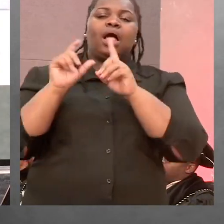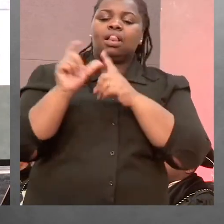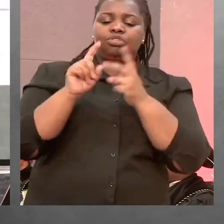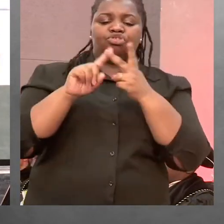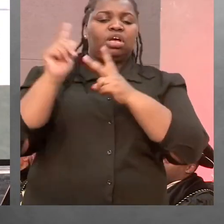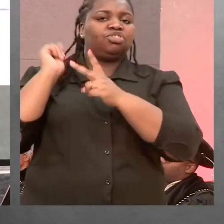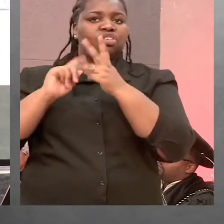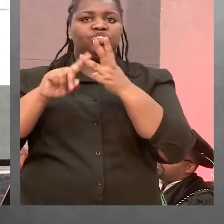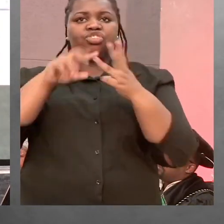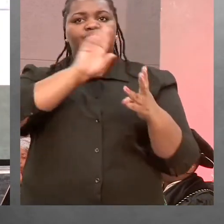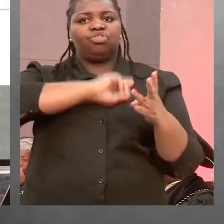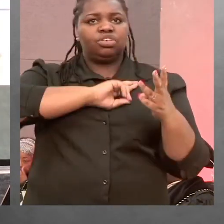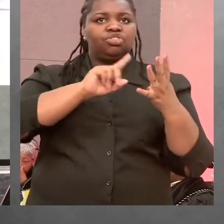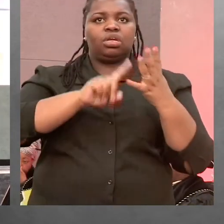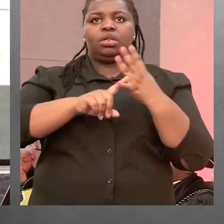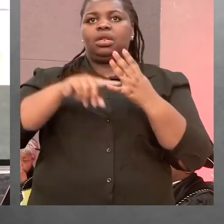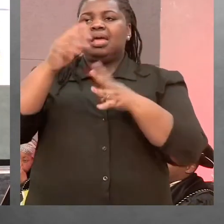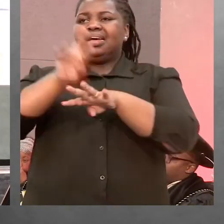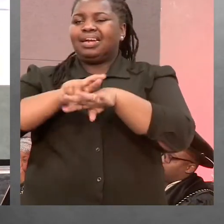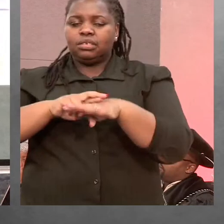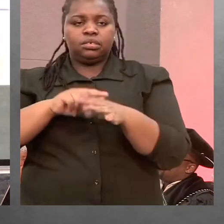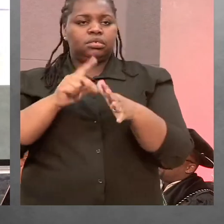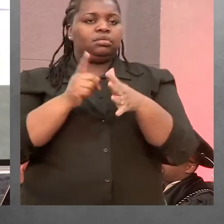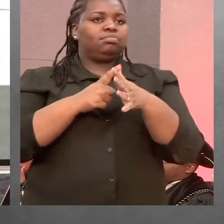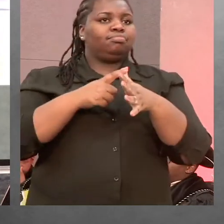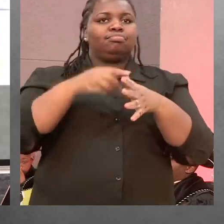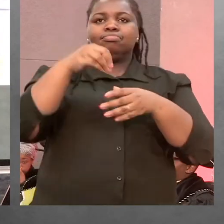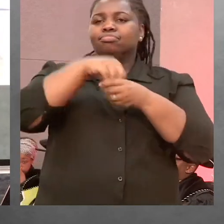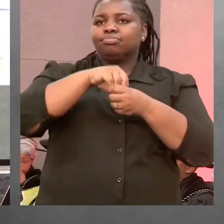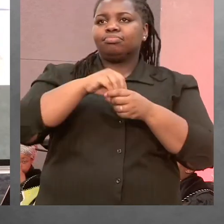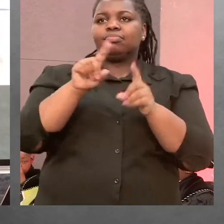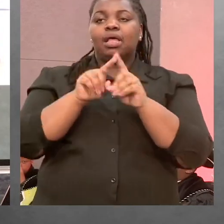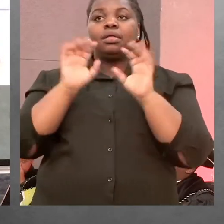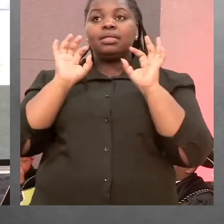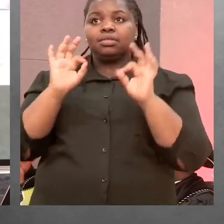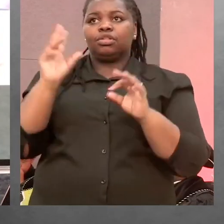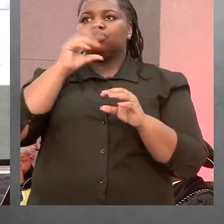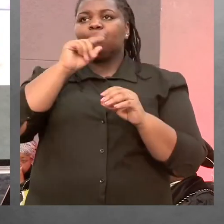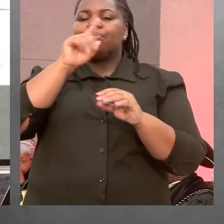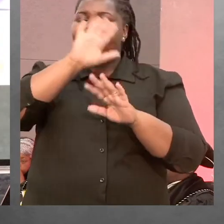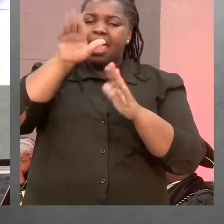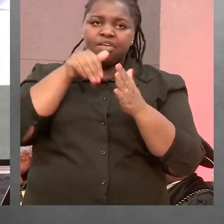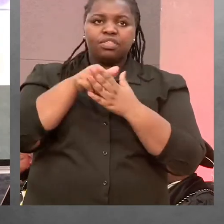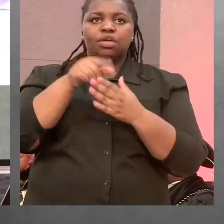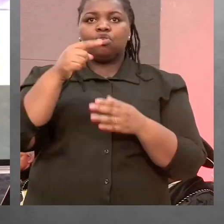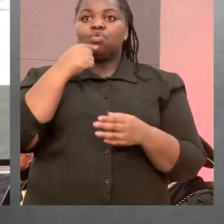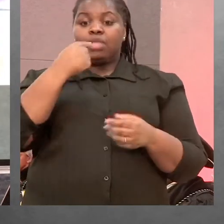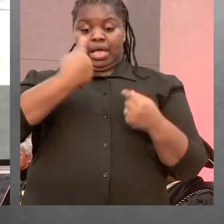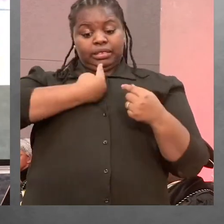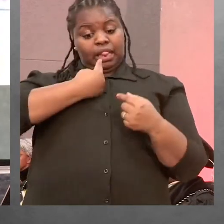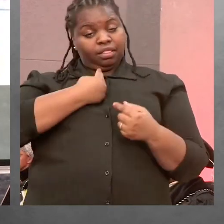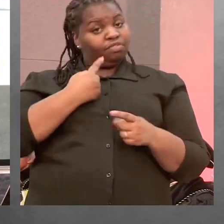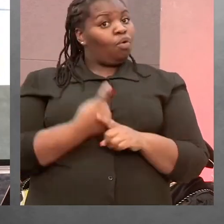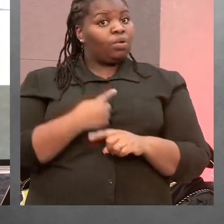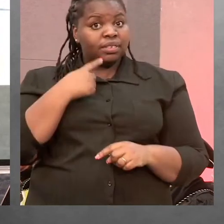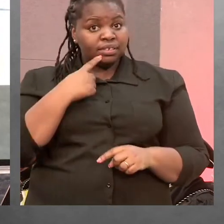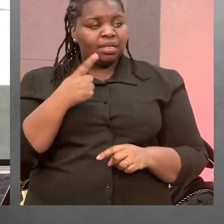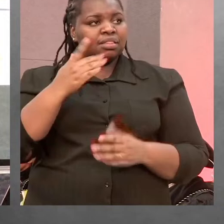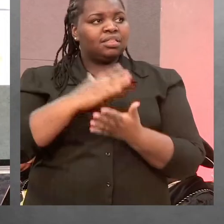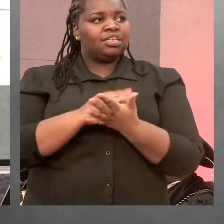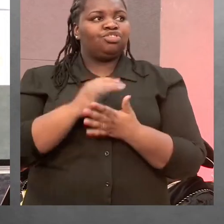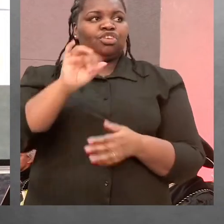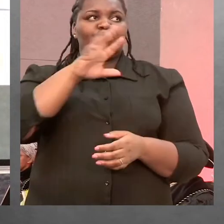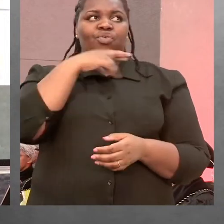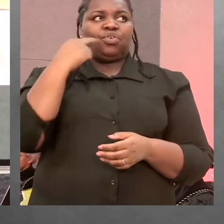tradition, religion, colonialism, racism, patriarchy, and inner self-talk, those things that you say to yourself, they shape your